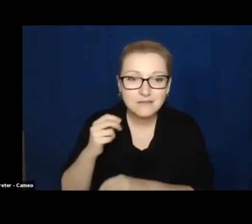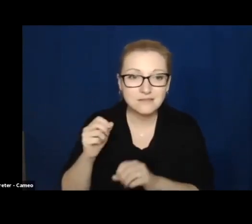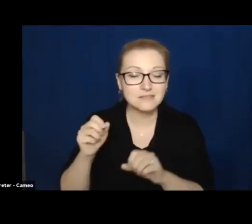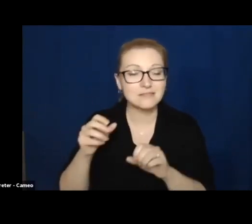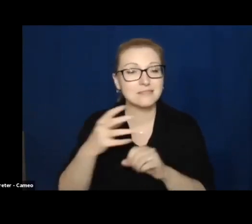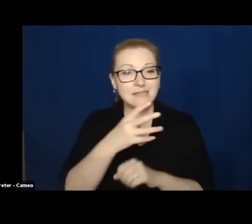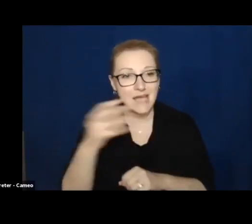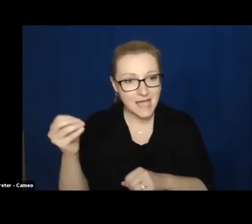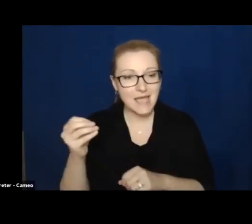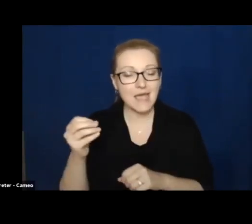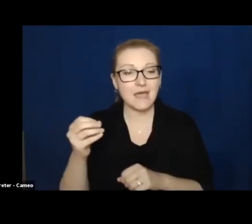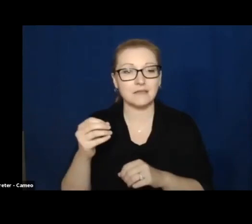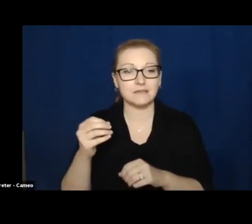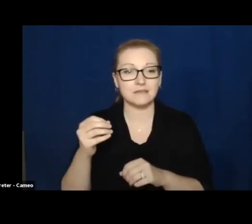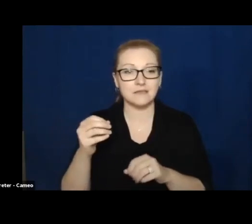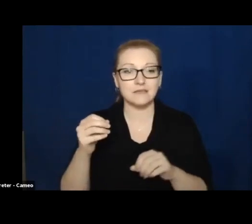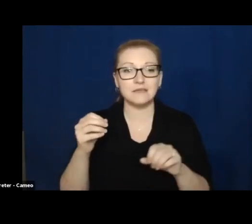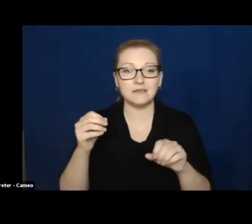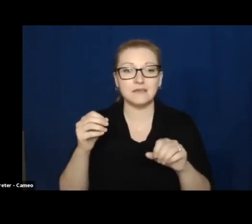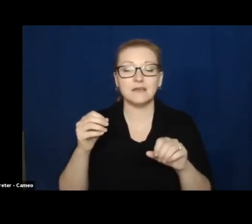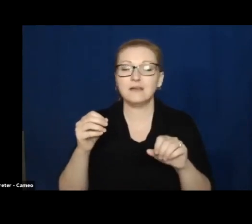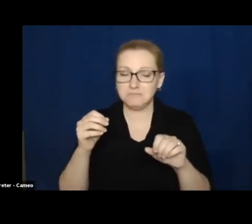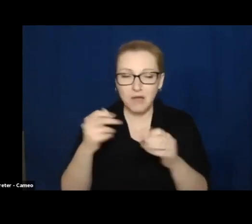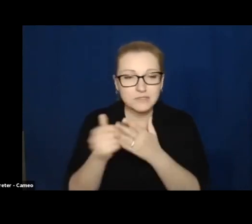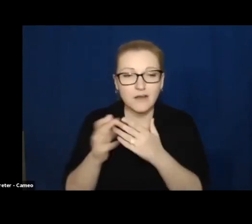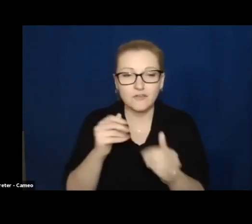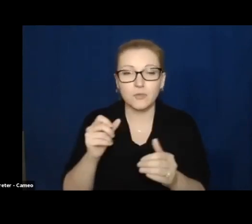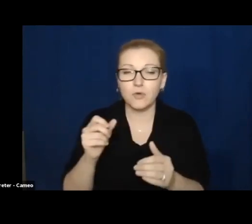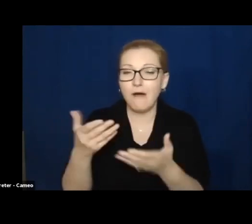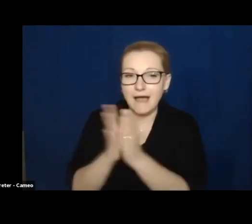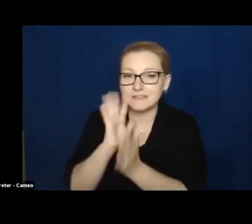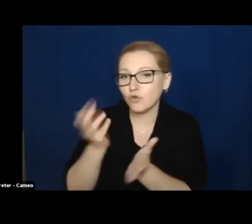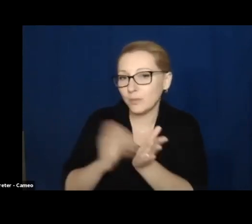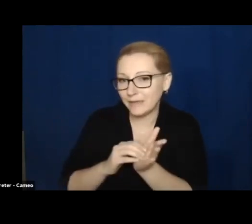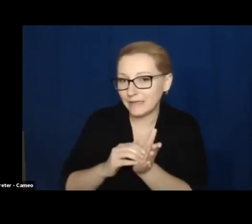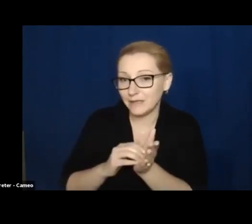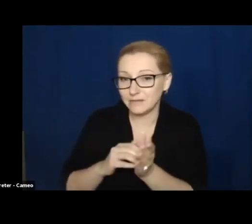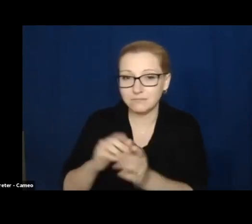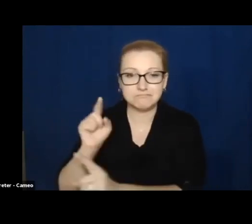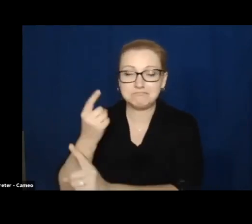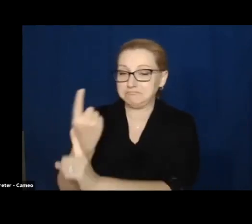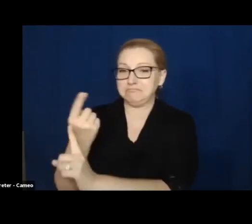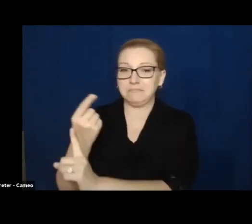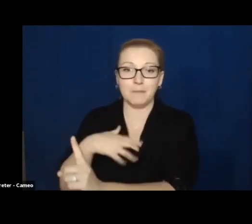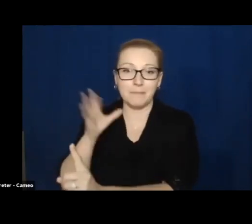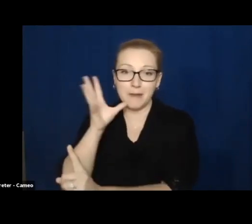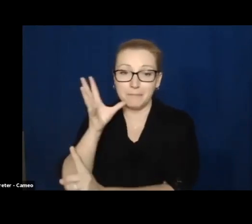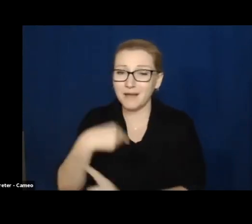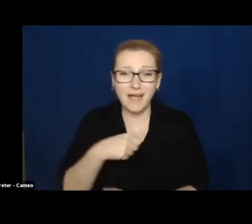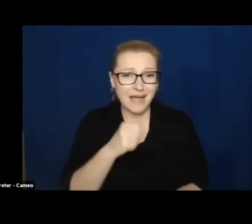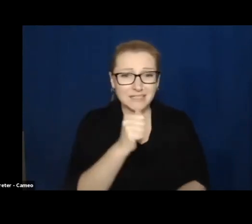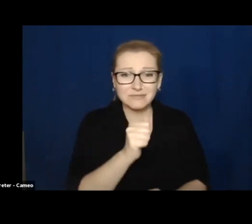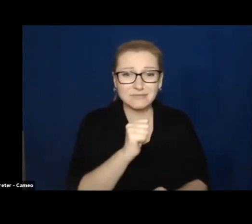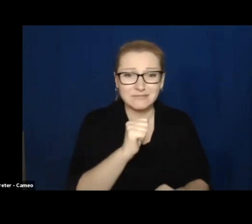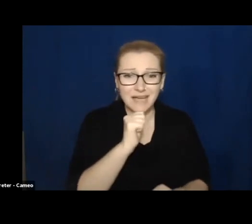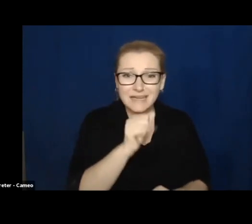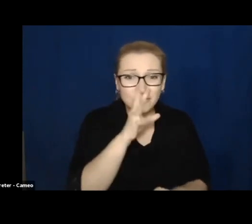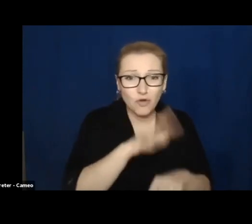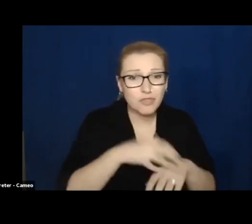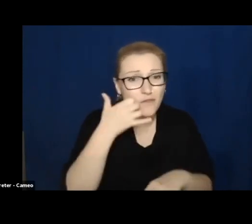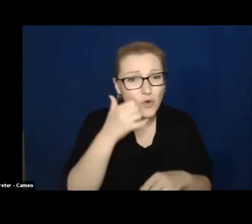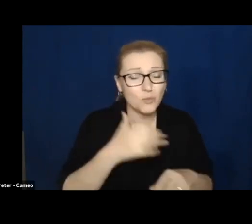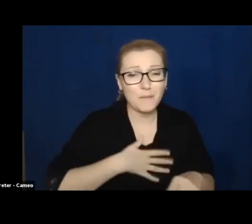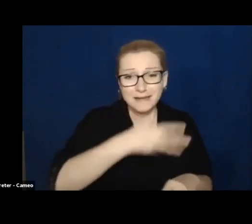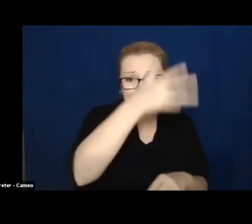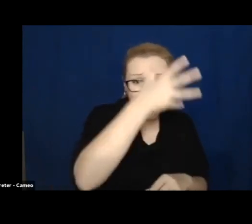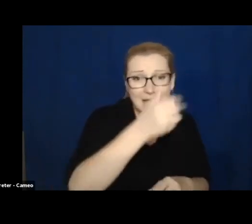comfortable with saying, say that again, or say it a different way. I didn't even talk on the phone with my dad or my brother. And